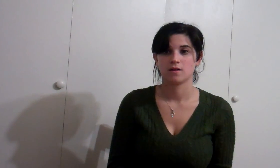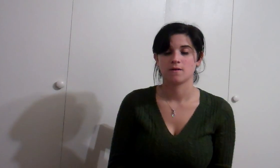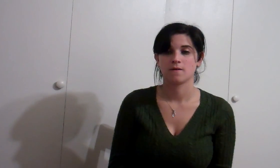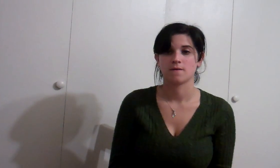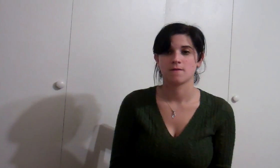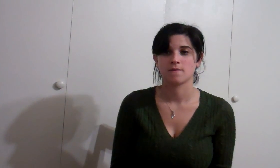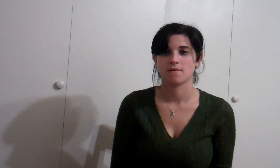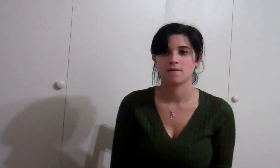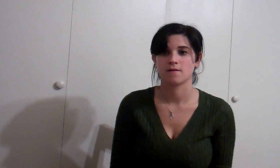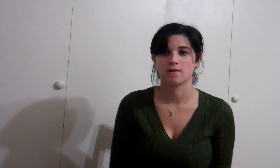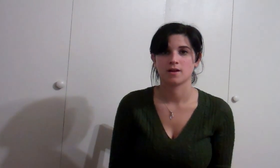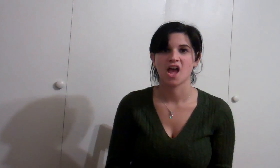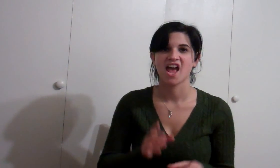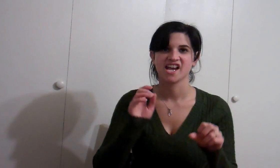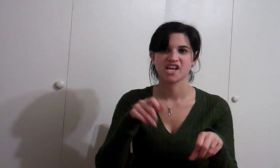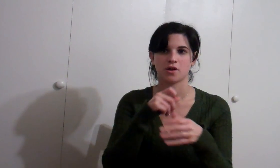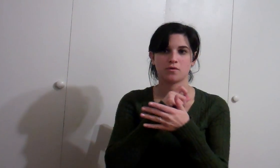can write.